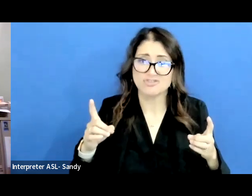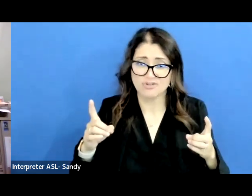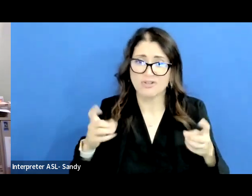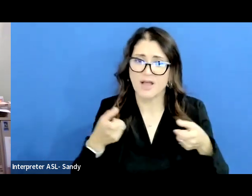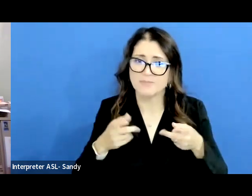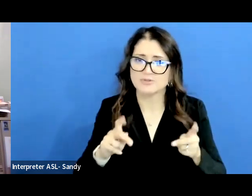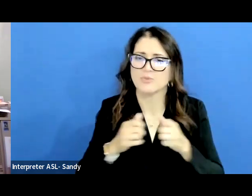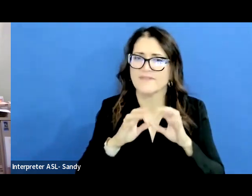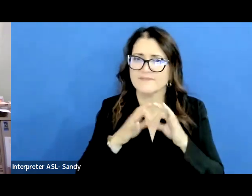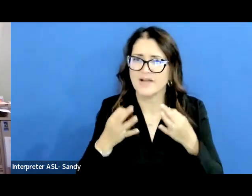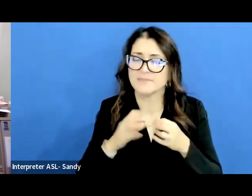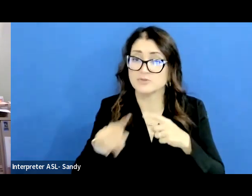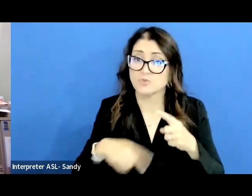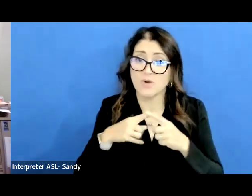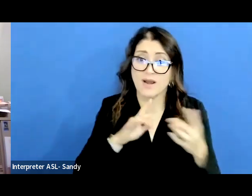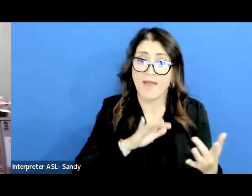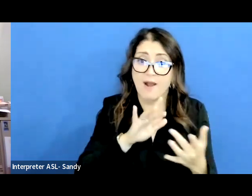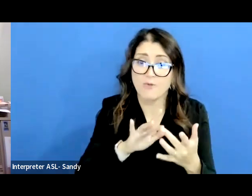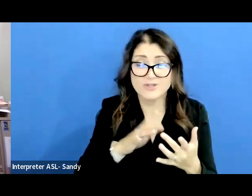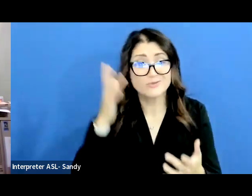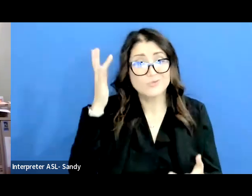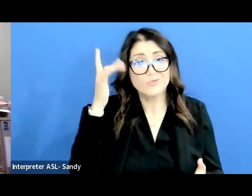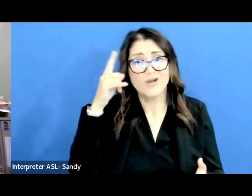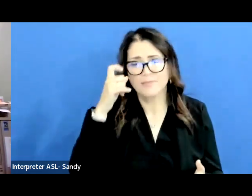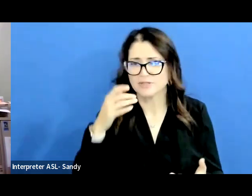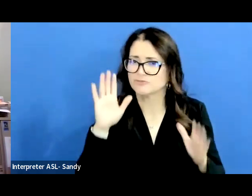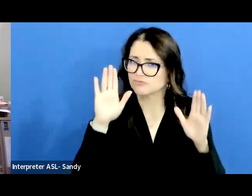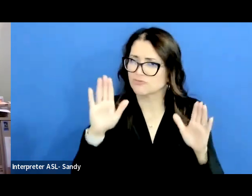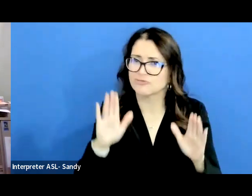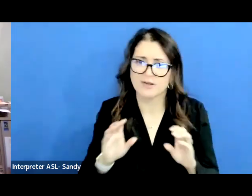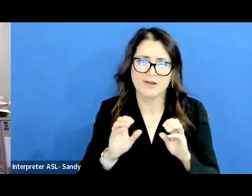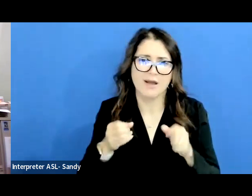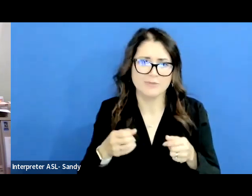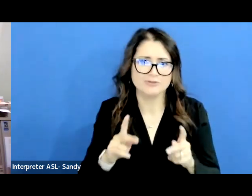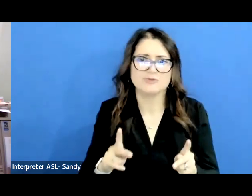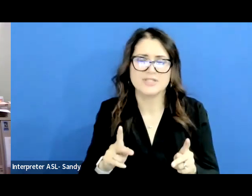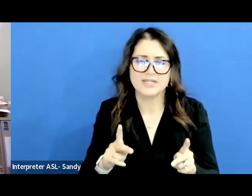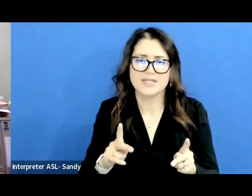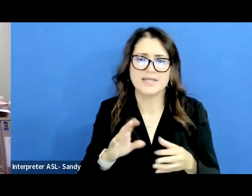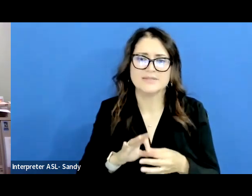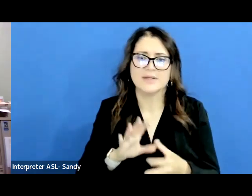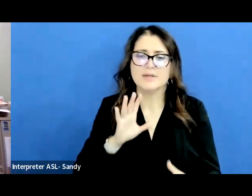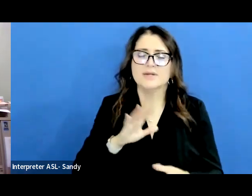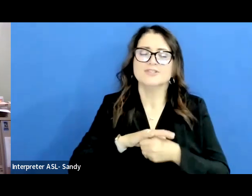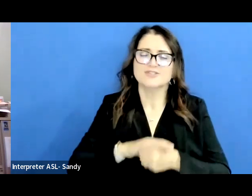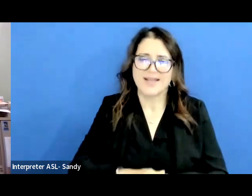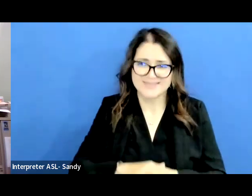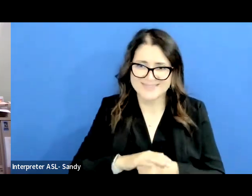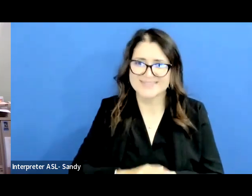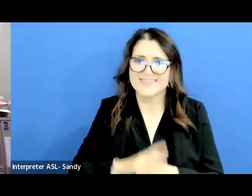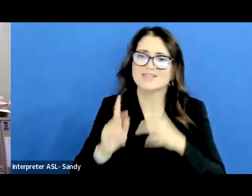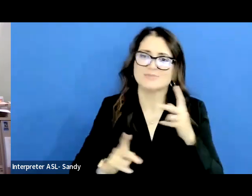families, when I do outreach, because it's a great opportunity to sort of alleviate stress as people are talking about things that